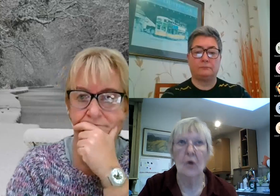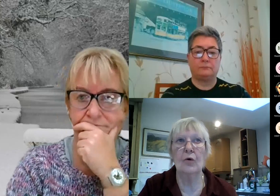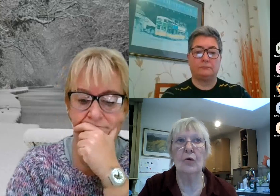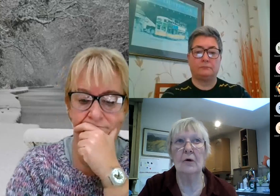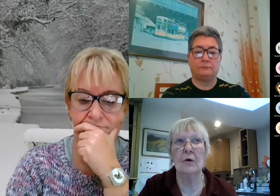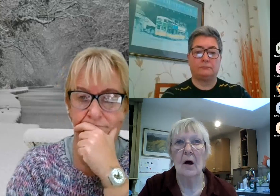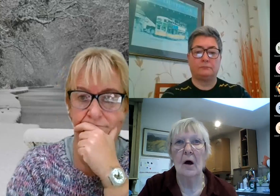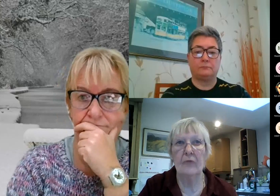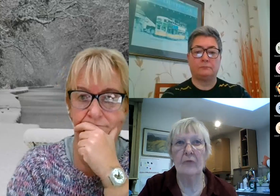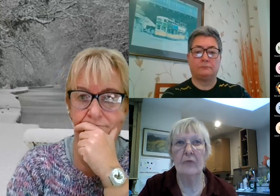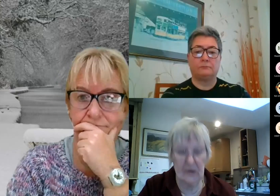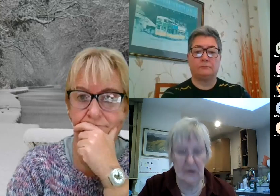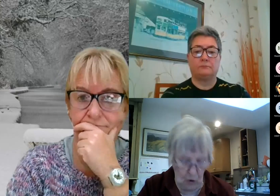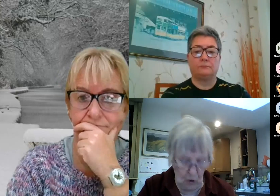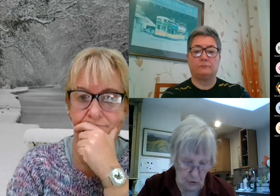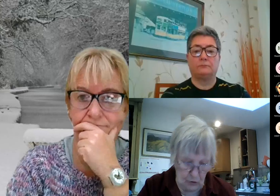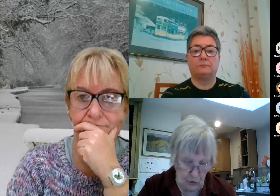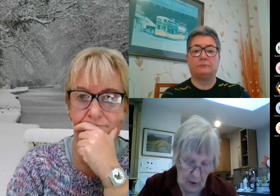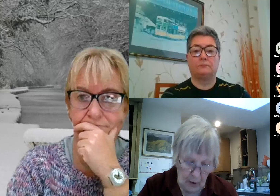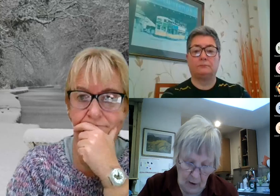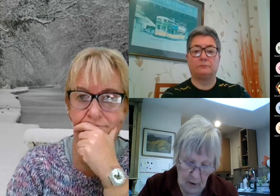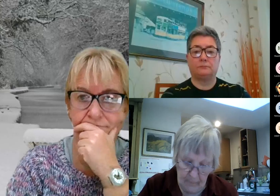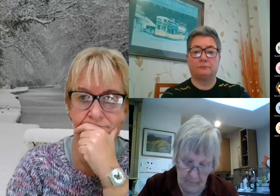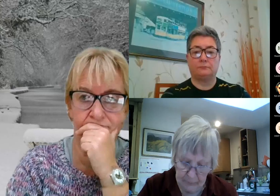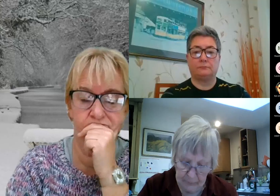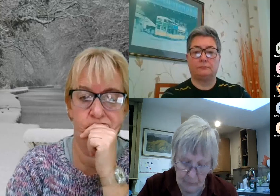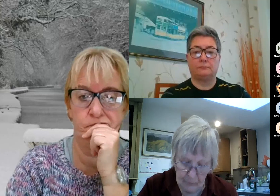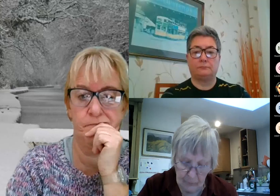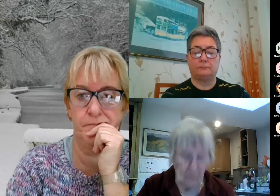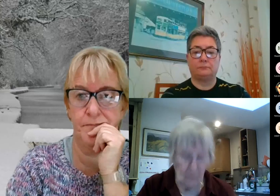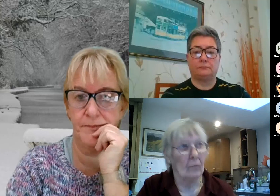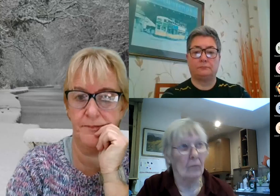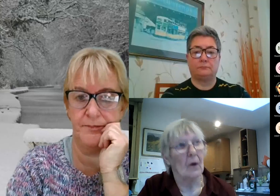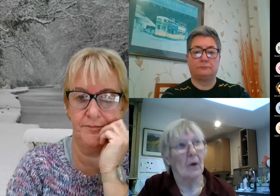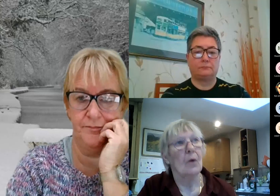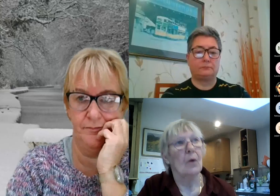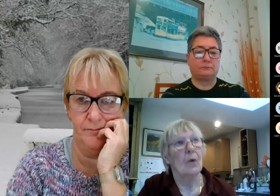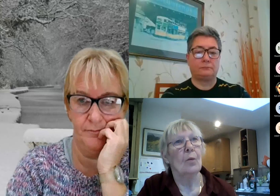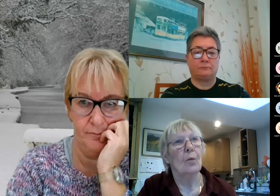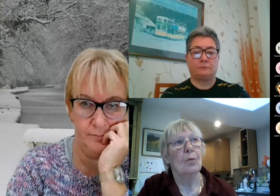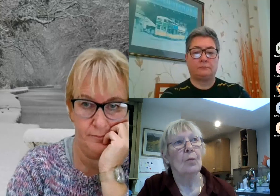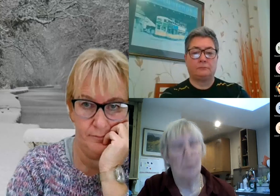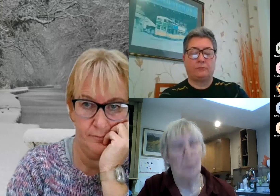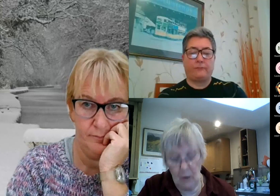who can advise on